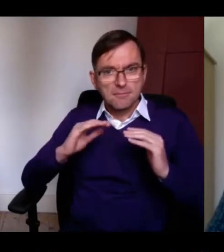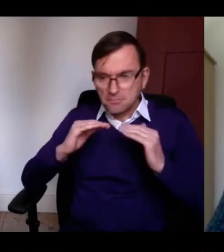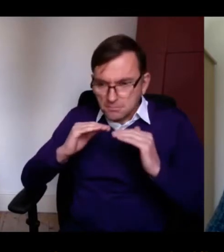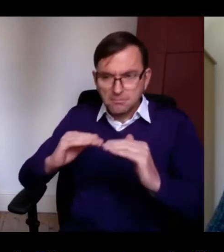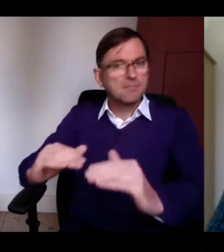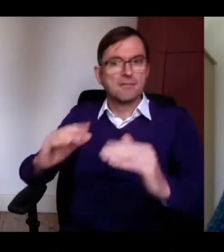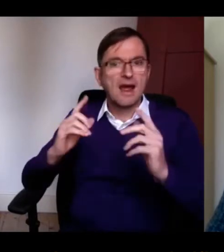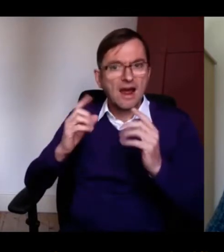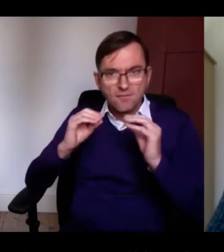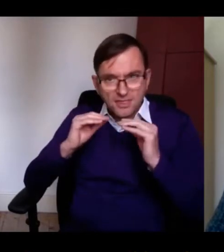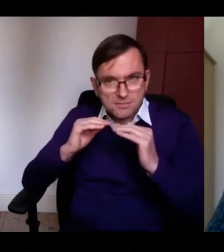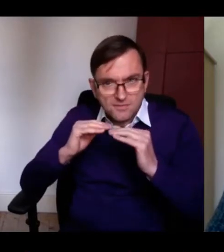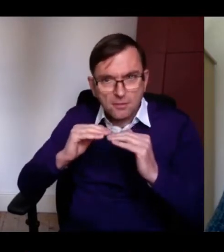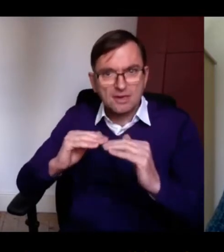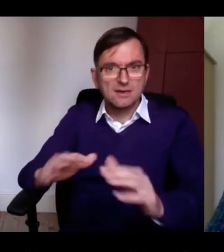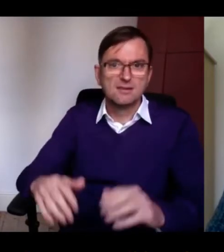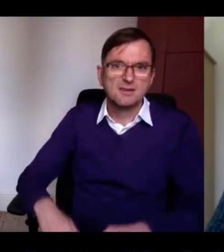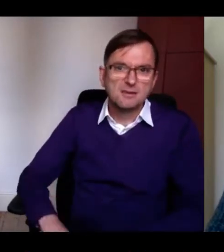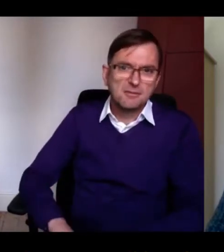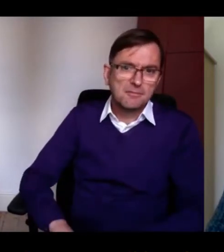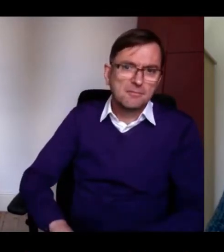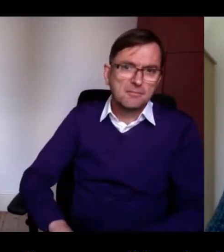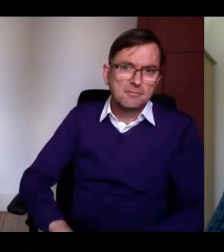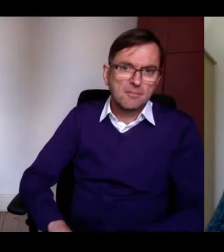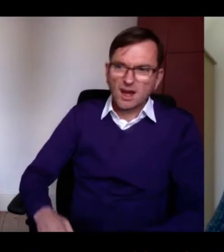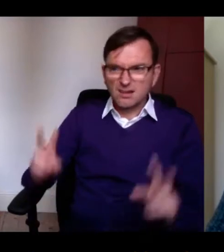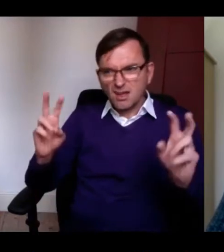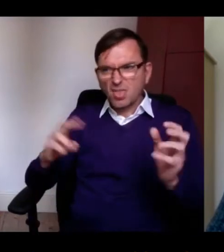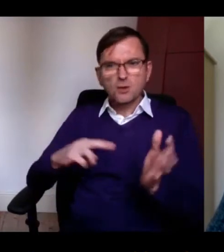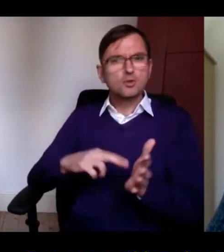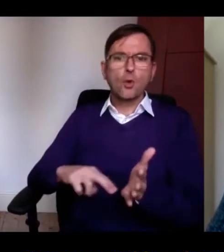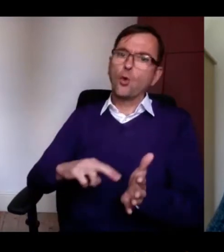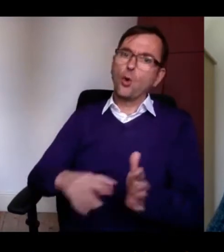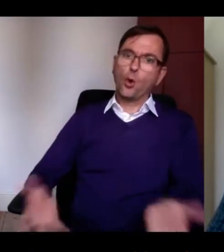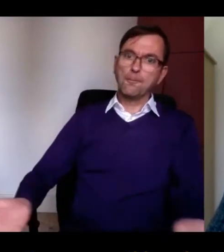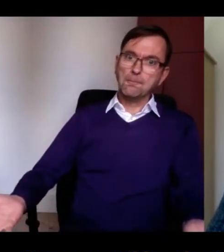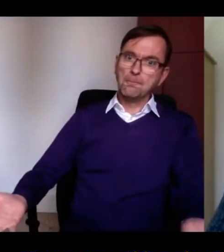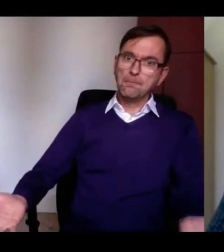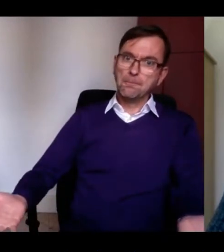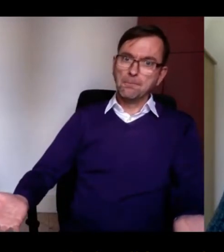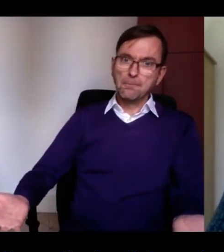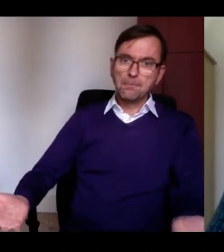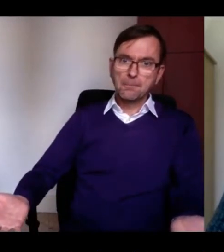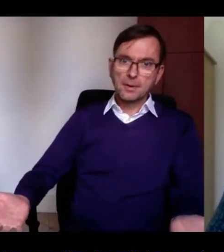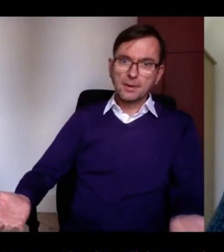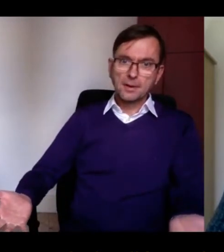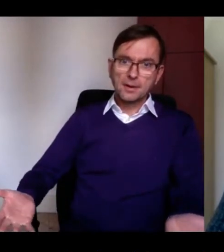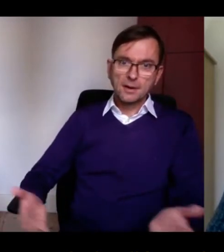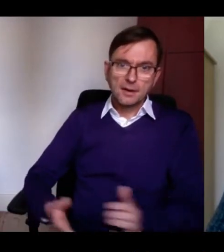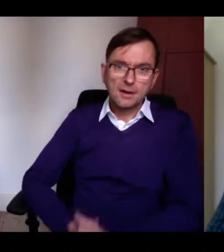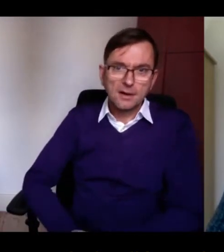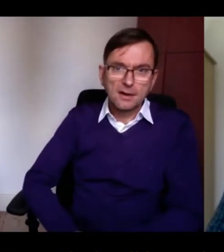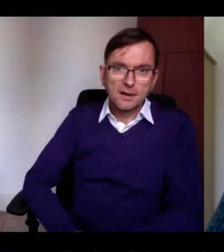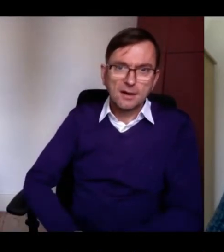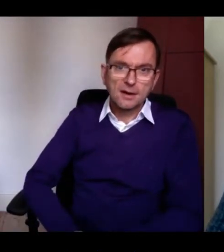special treatment. It was, it was everything about me just being a guy who was talking about his life. Let's use the horrible word,